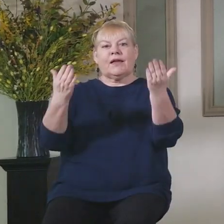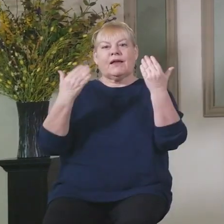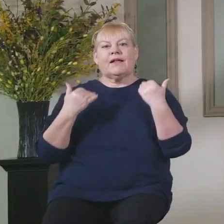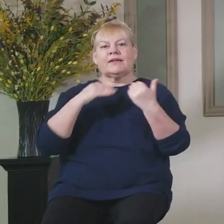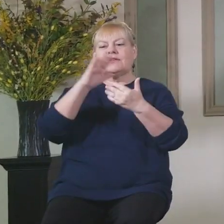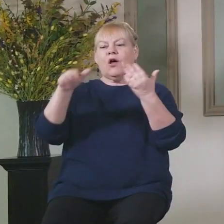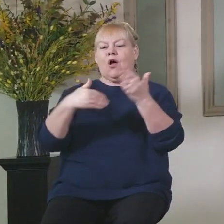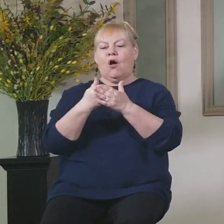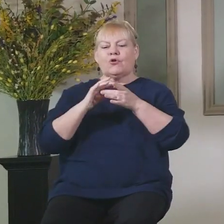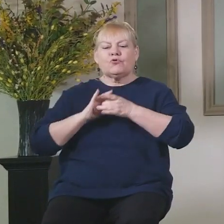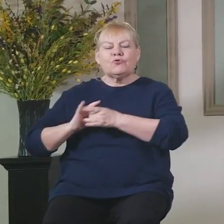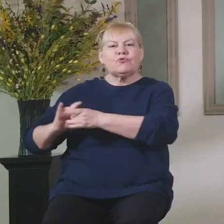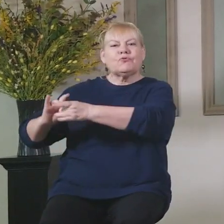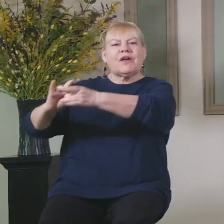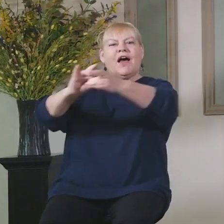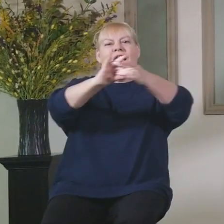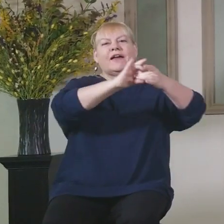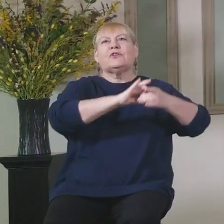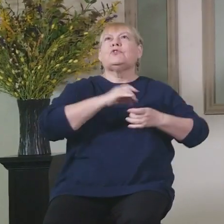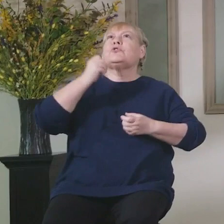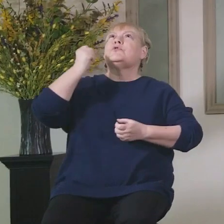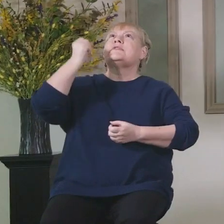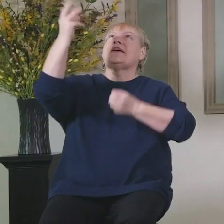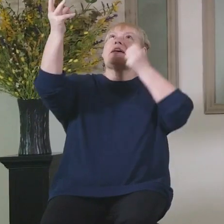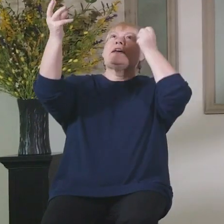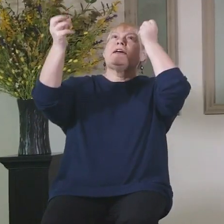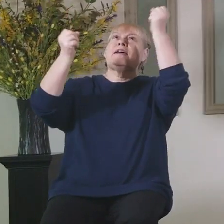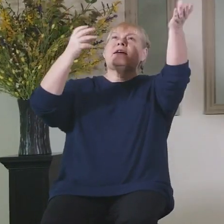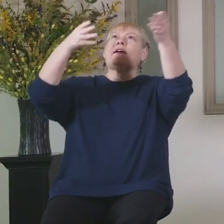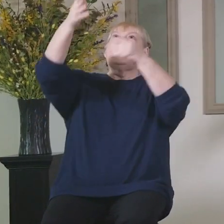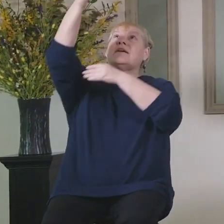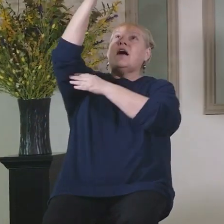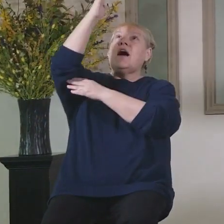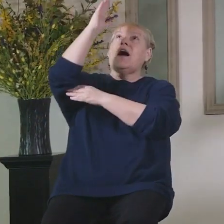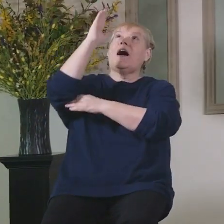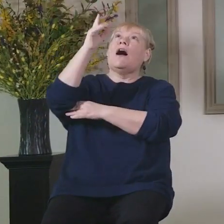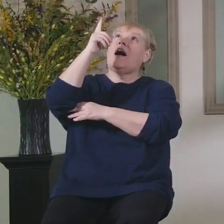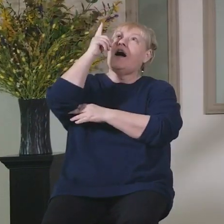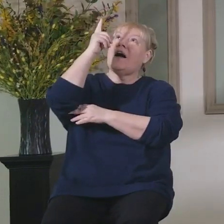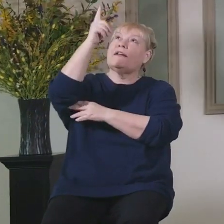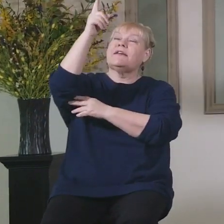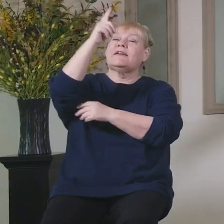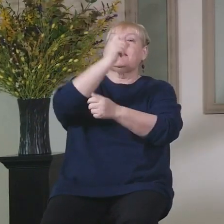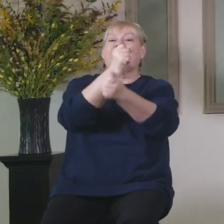Come, let us all unite to sing God.